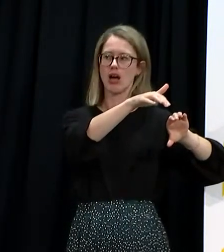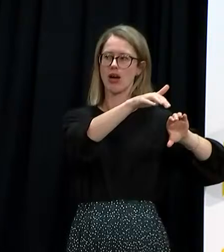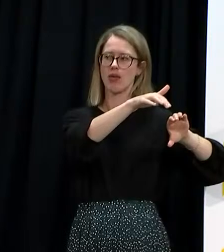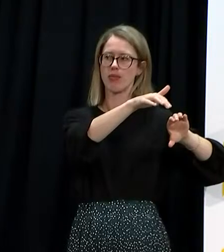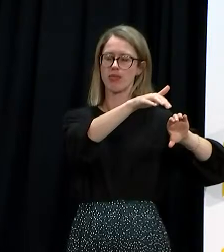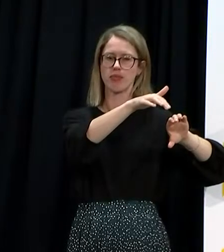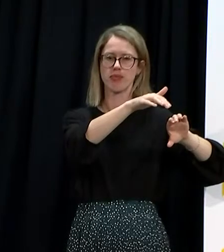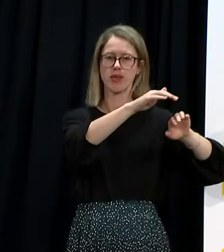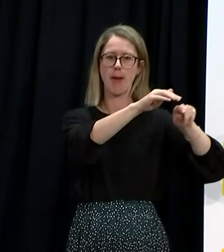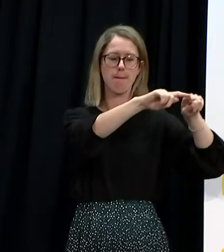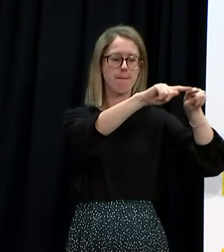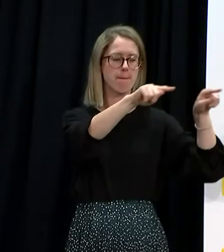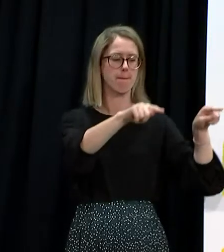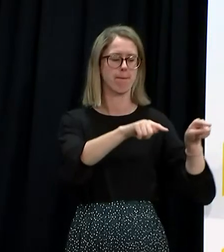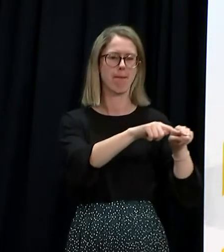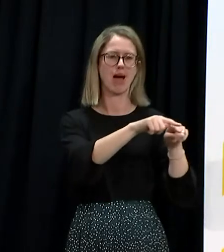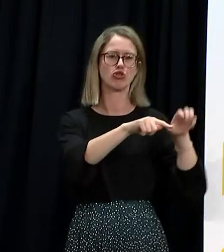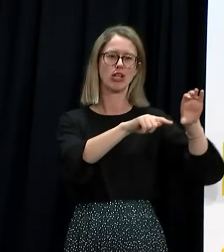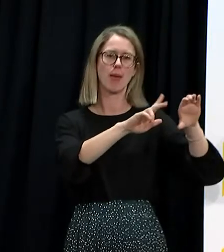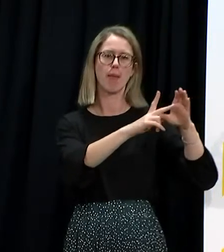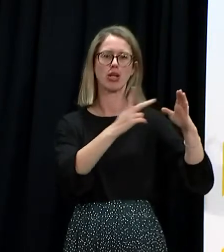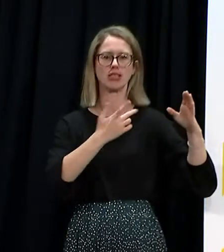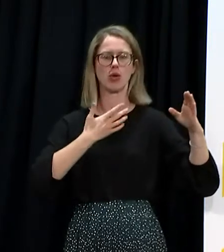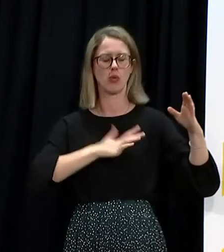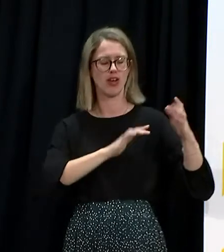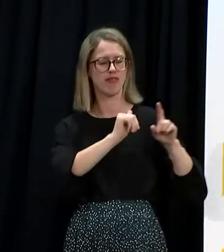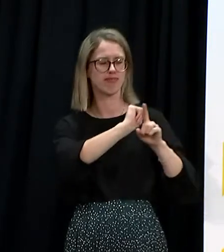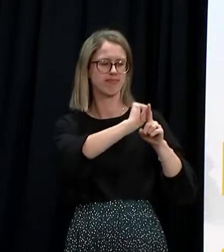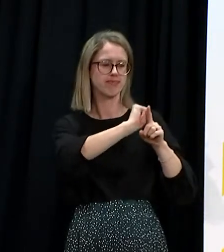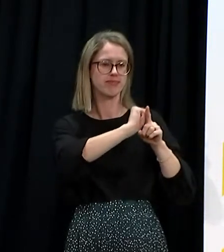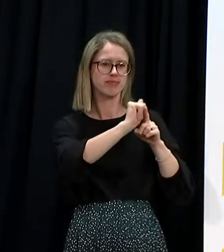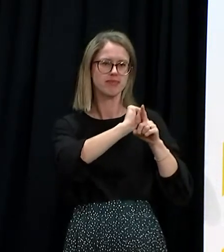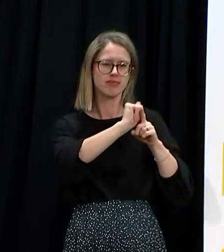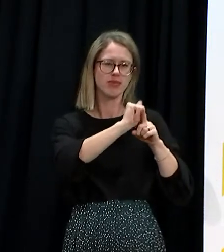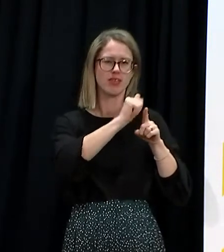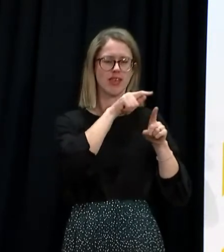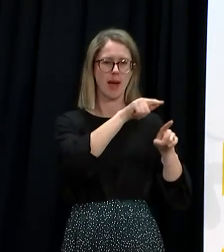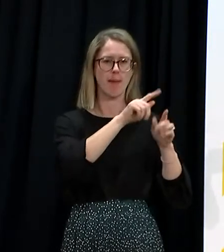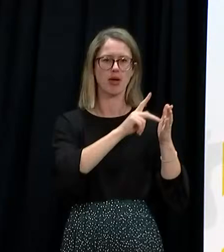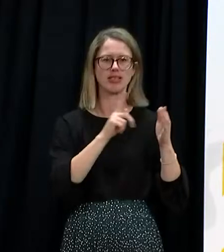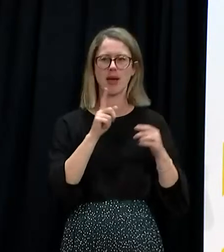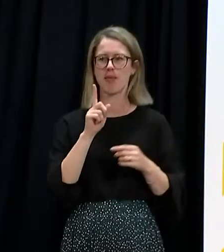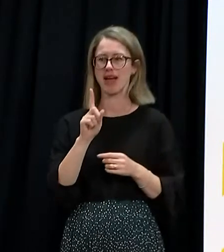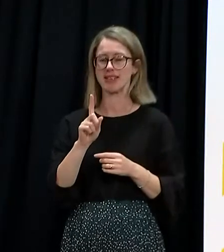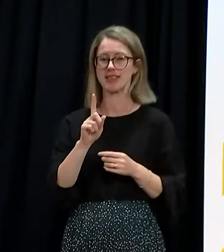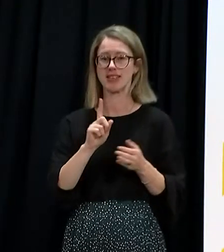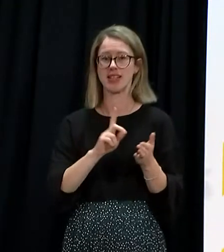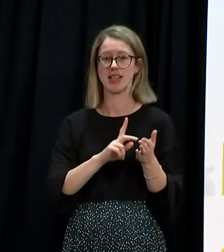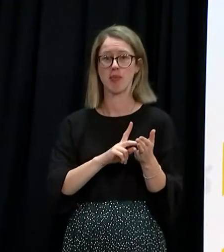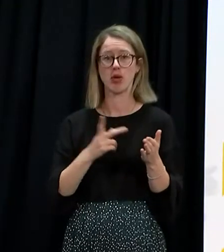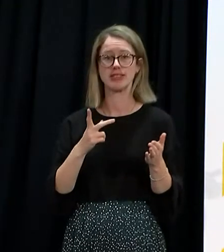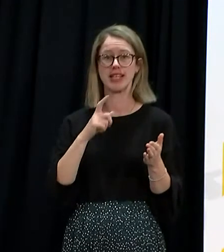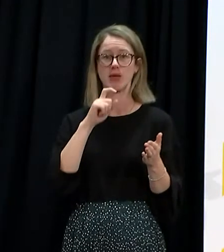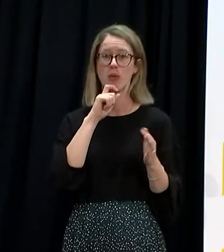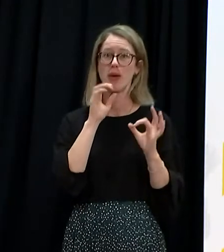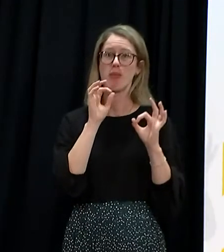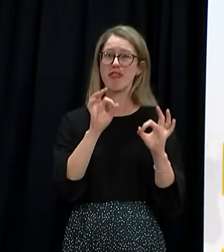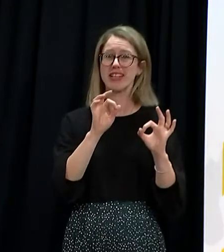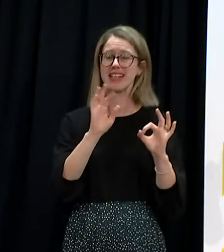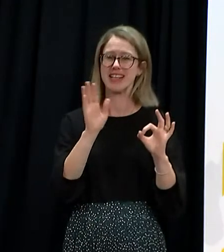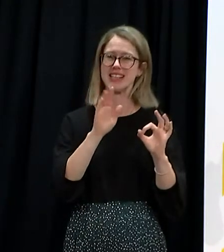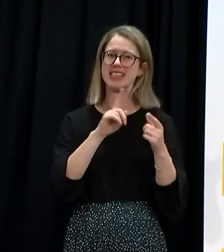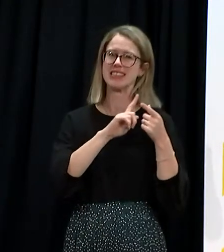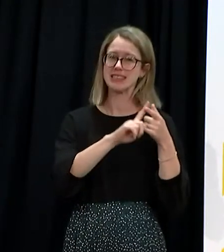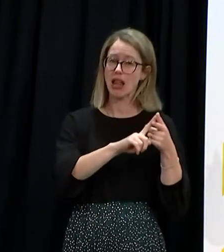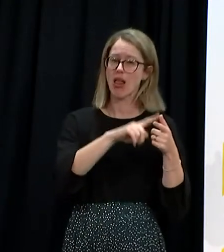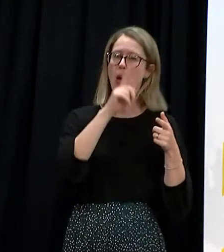our boundary policy for Auckland and the rest of the country. But no policy is going to be ironclad. And so I do